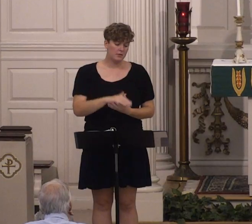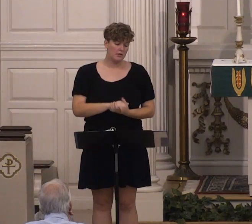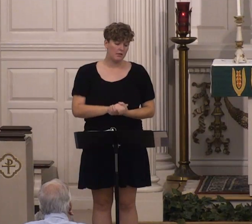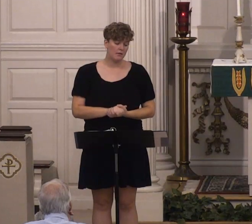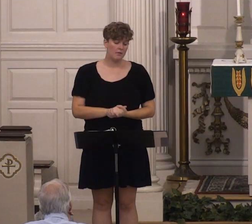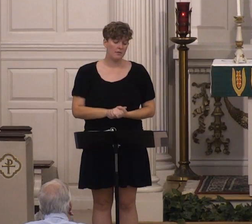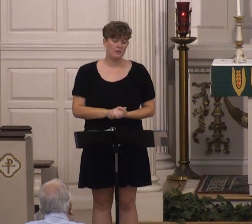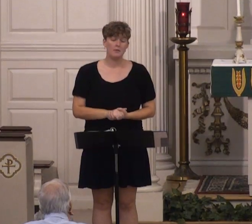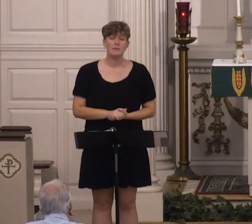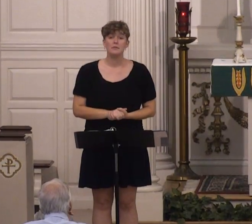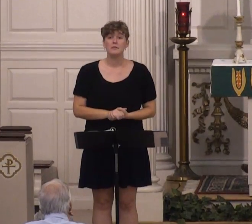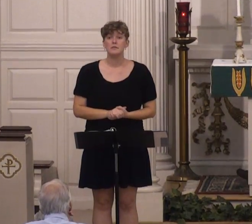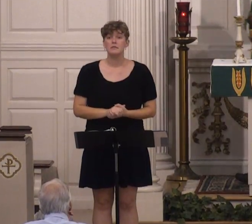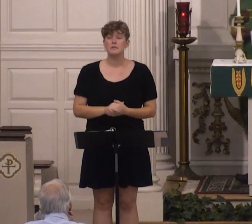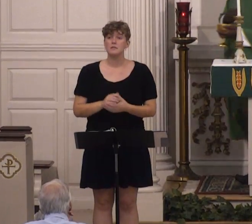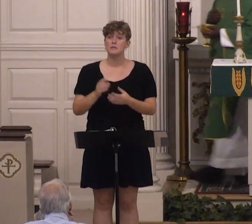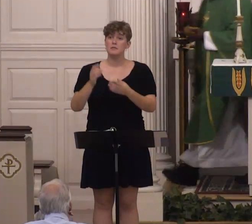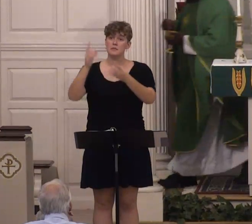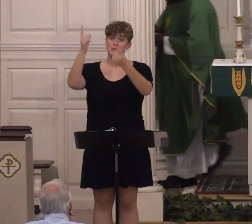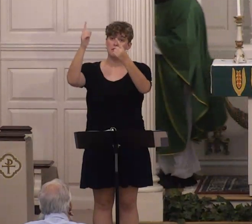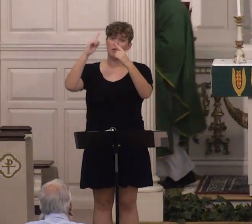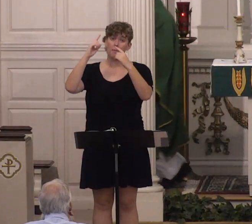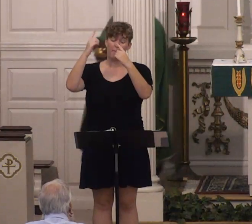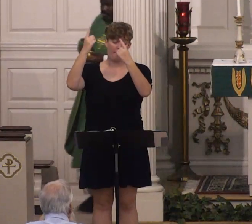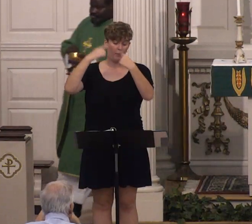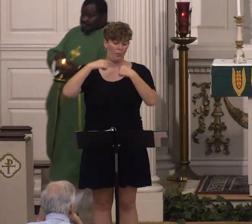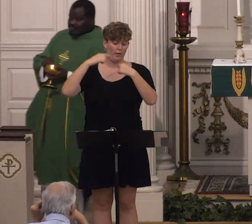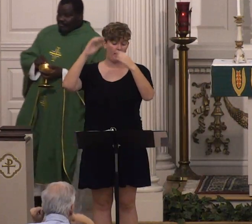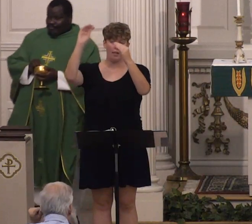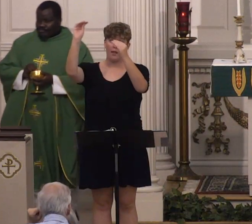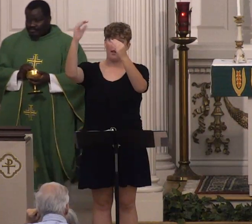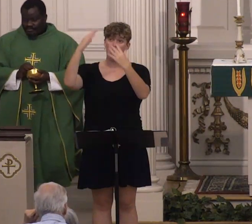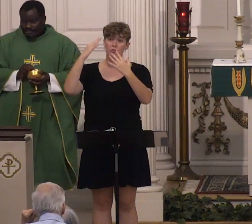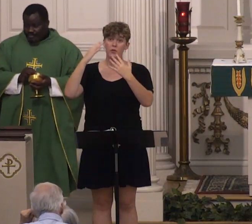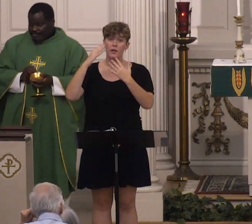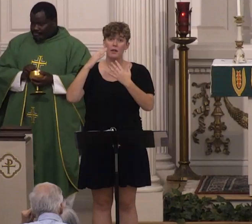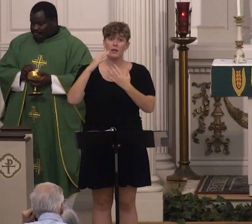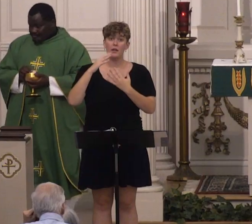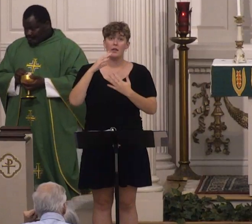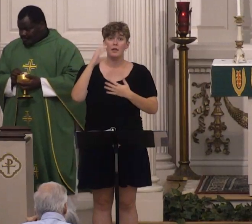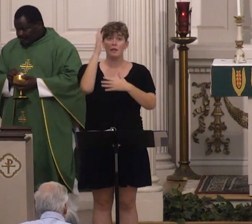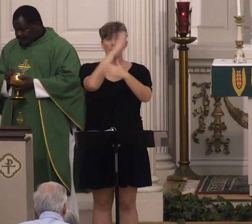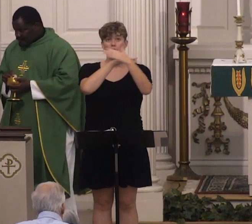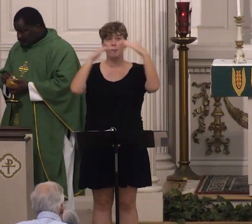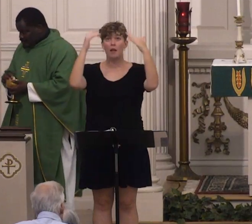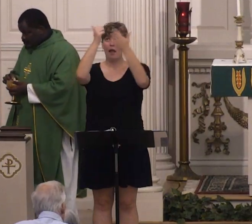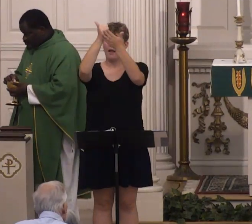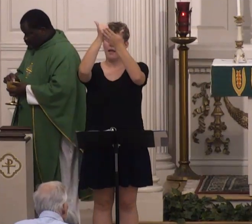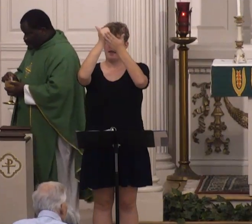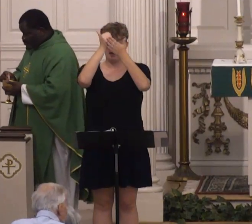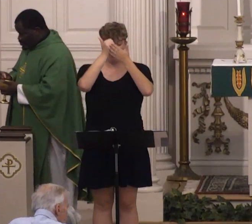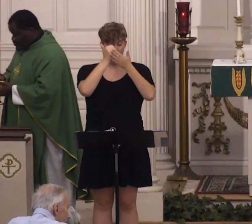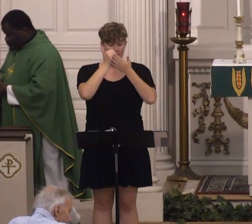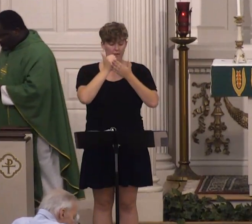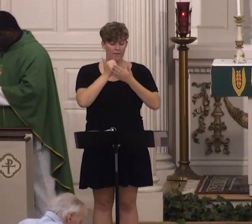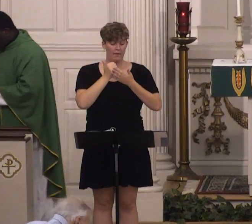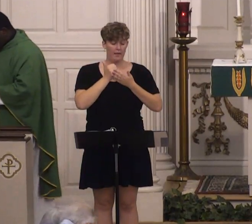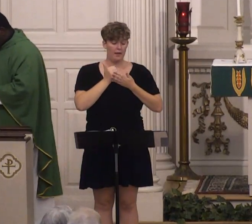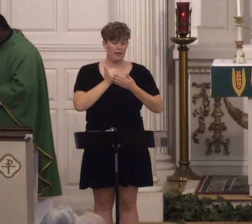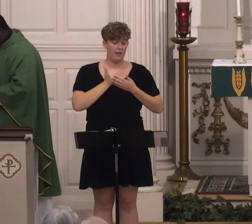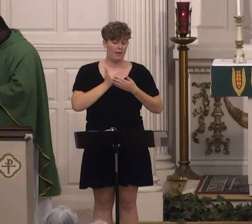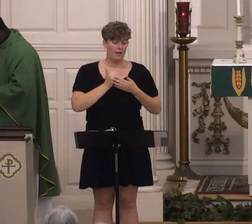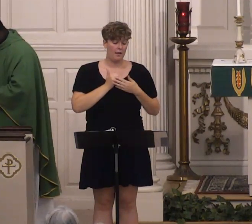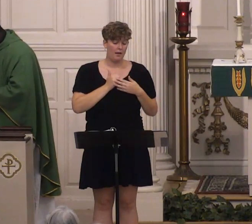the rest. Come with thy grace and